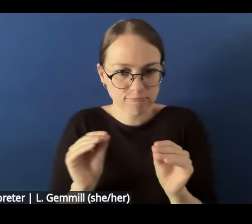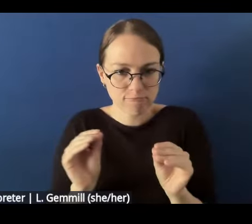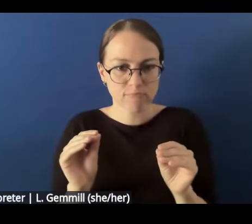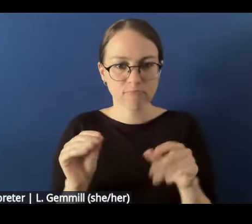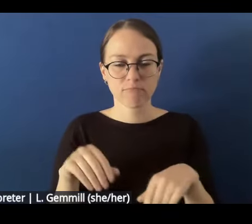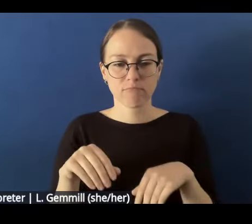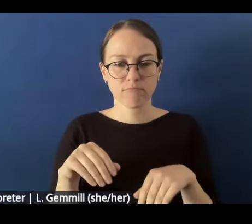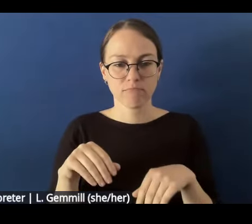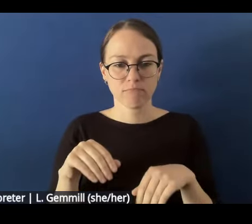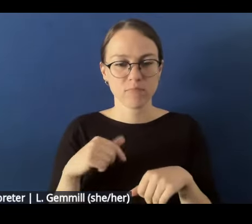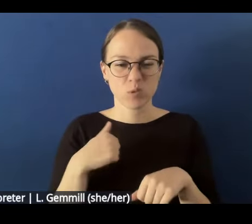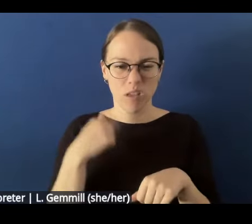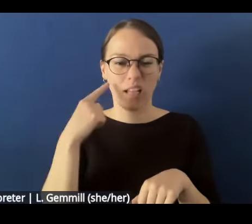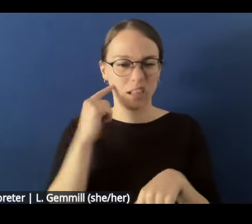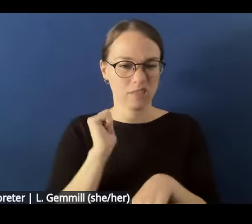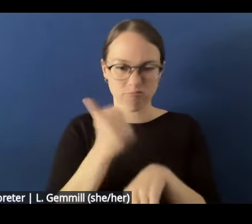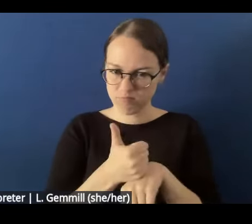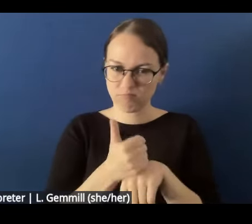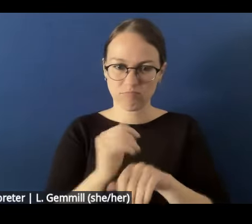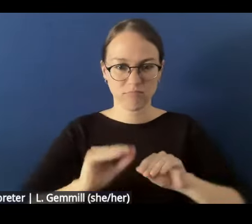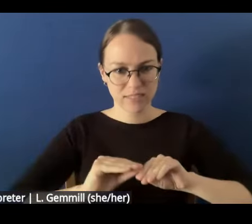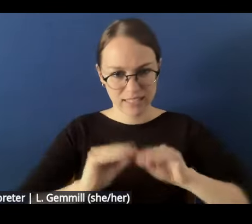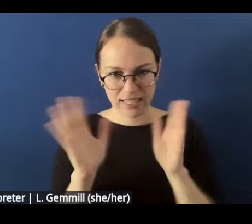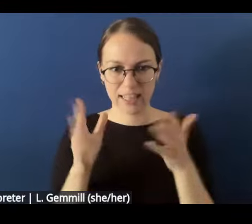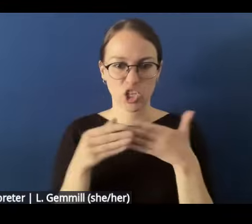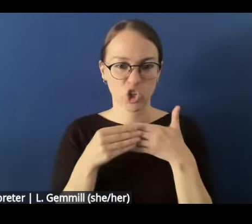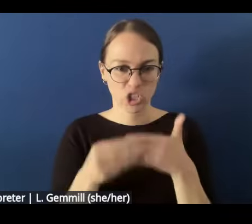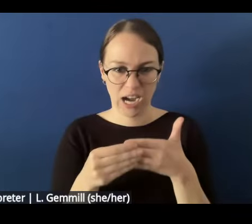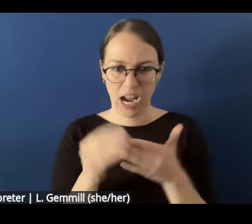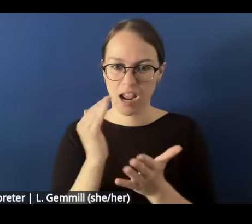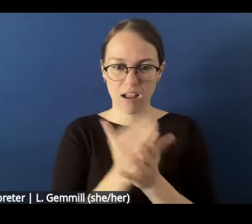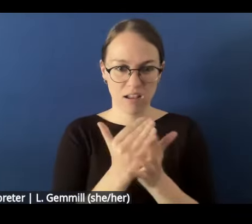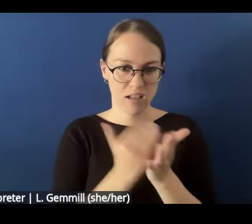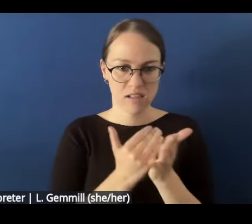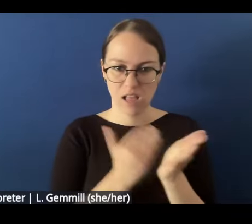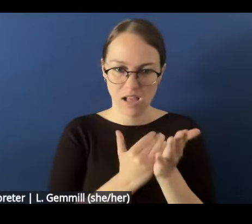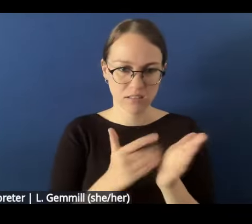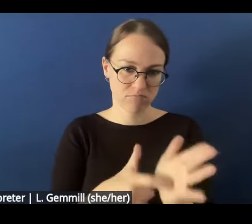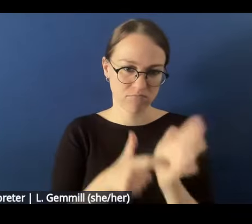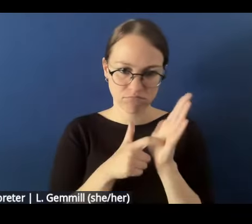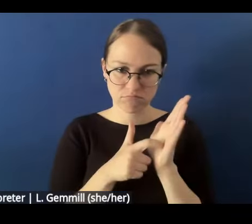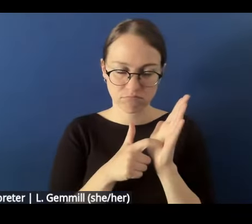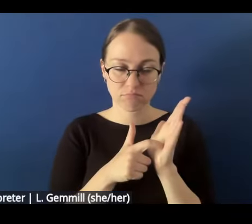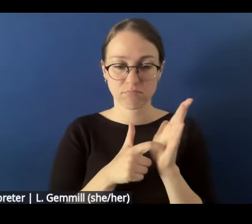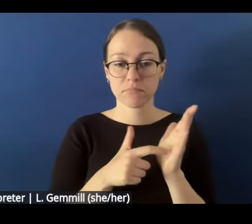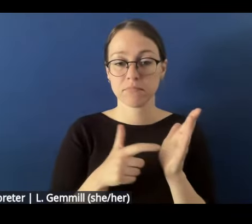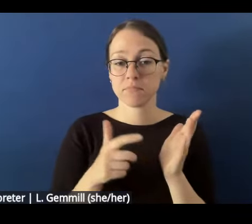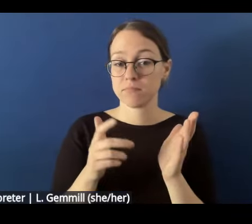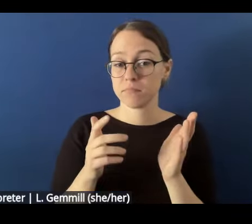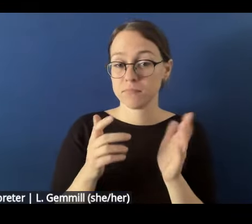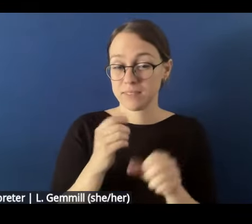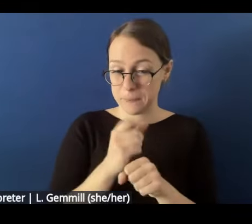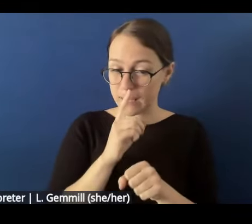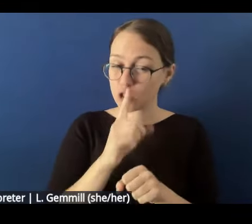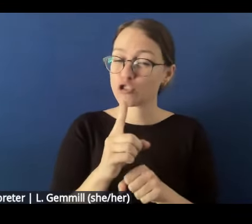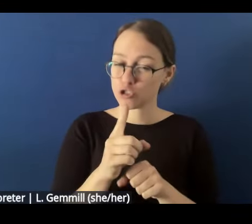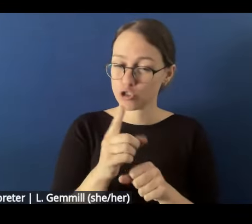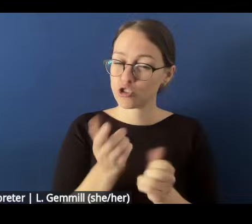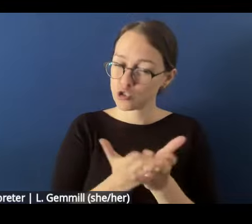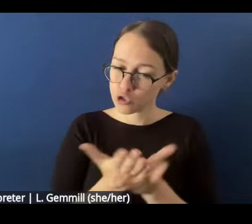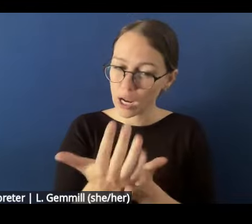be specified. There does have to be clear guidelines, and for the efforts in the interest of transparency, make sure everybody's playing